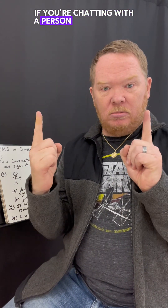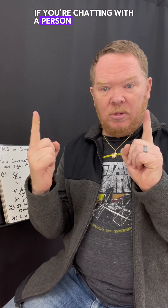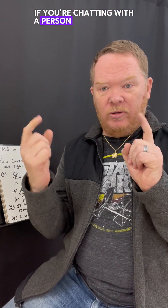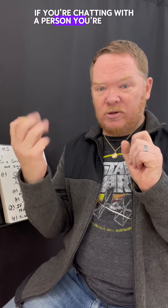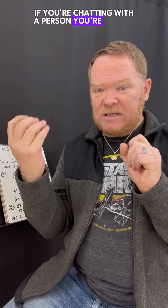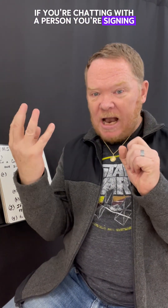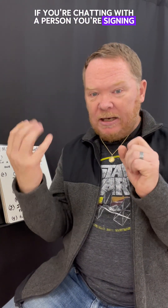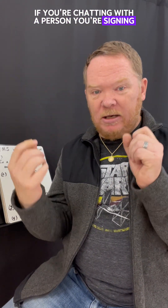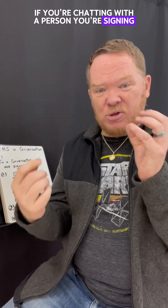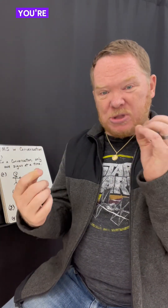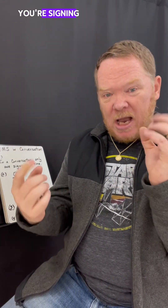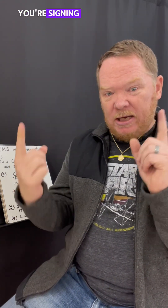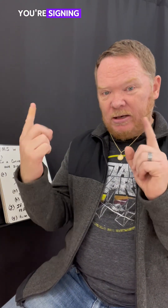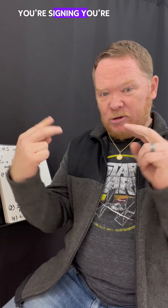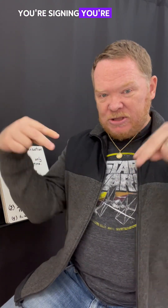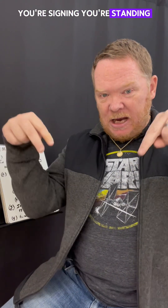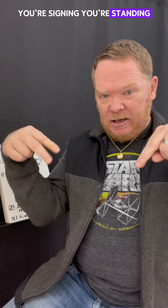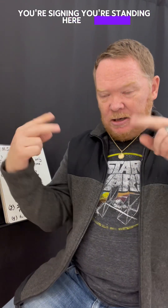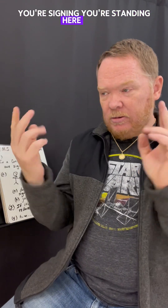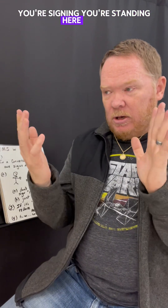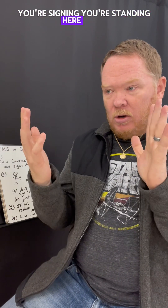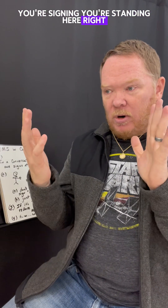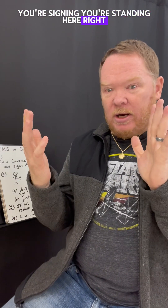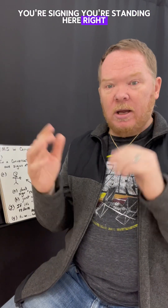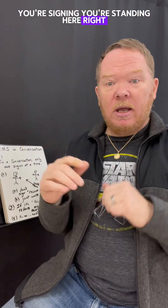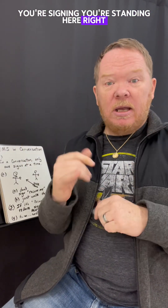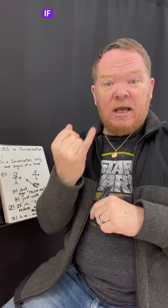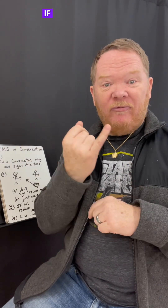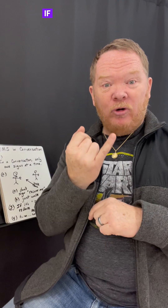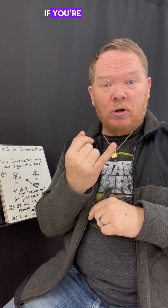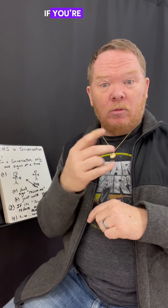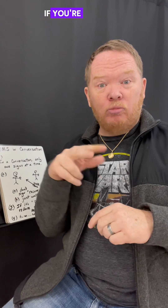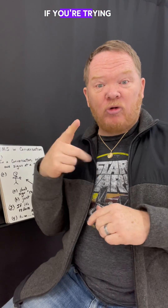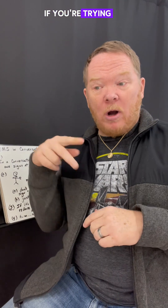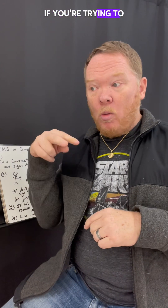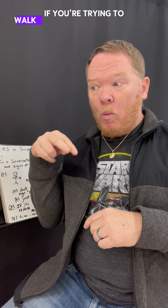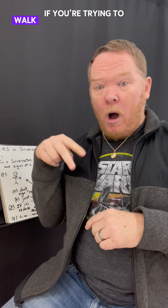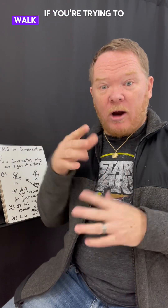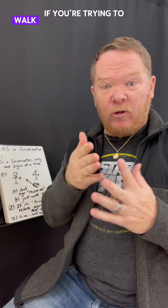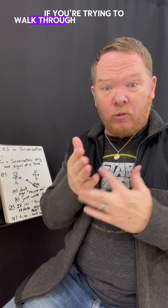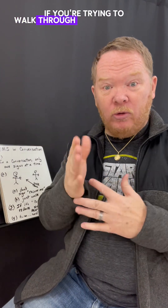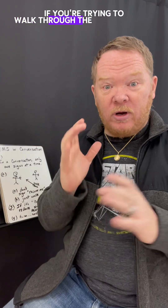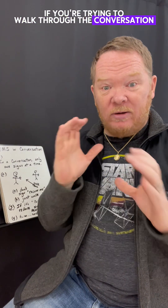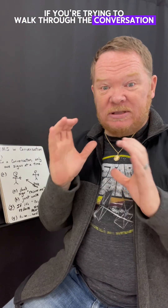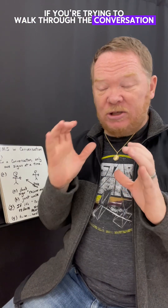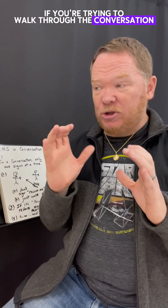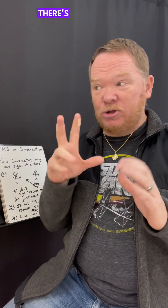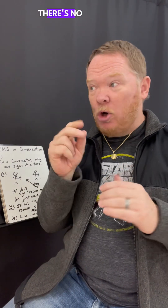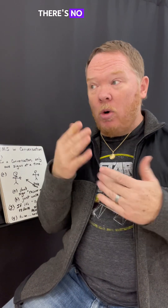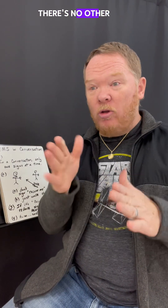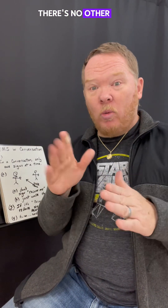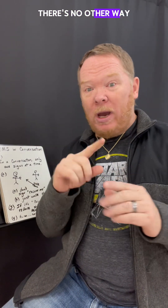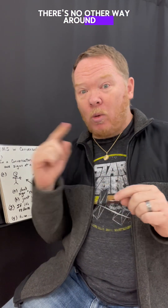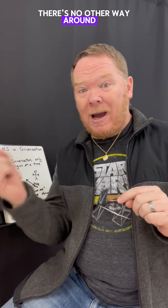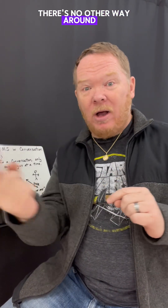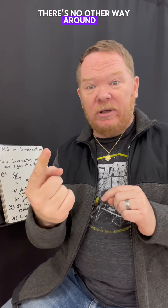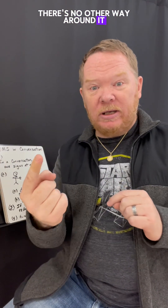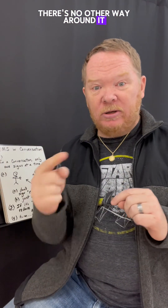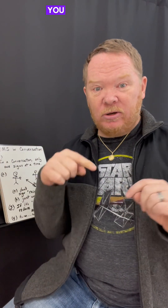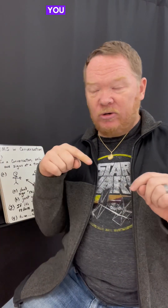they're signing, you're standing here, right? If you're trying to walk through the conversation, there's no other way around it. You're like,